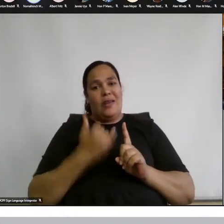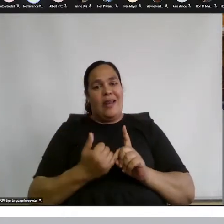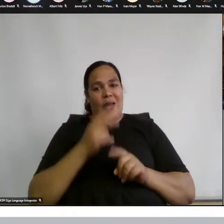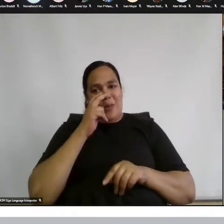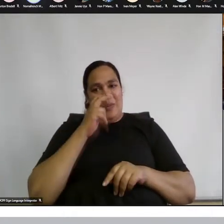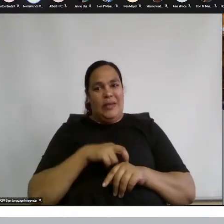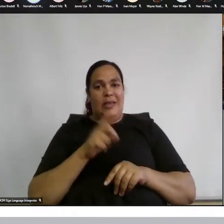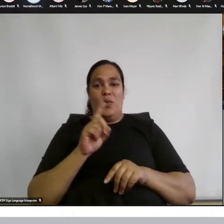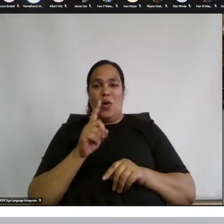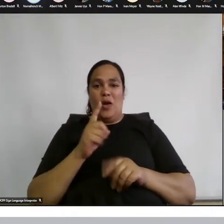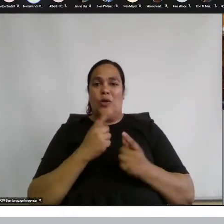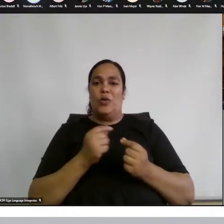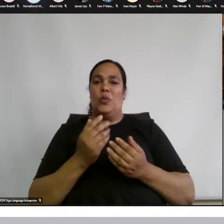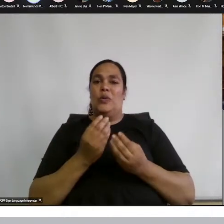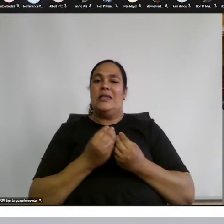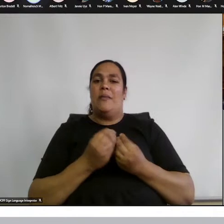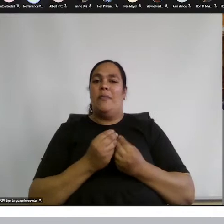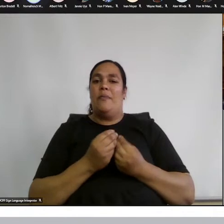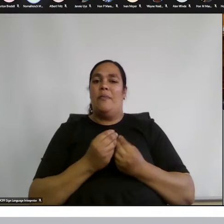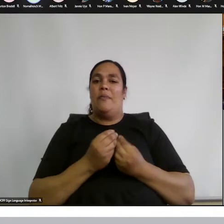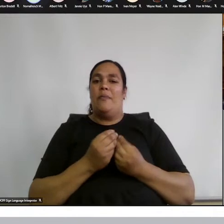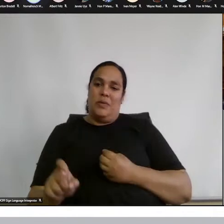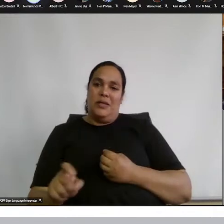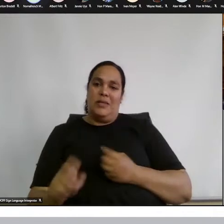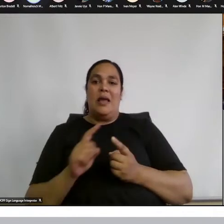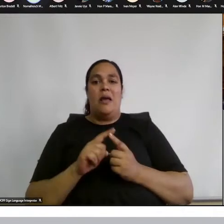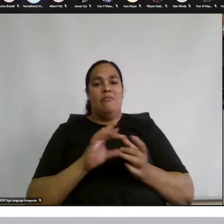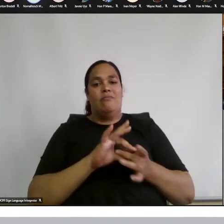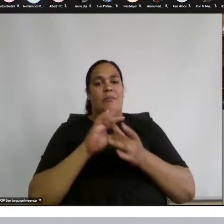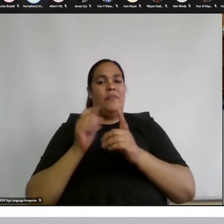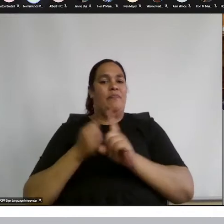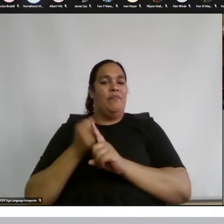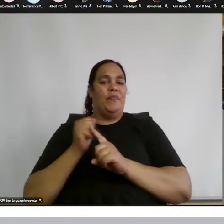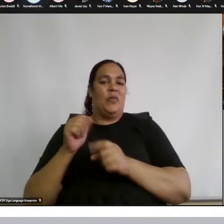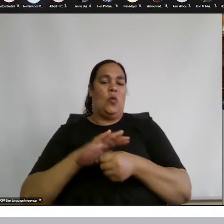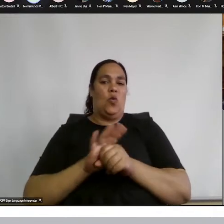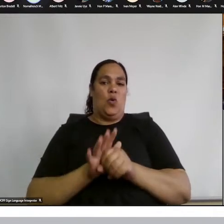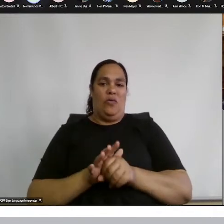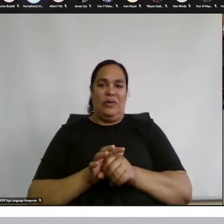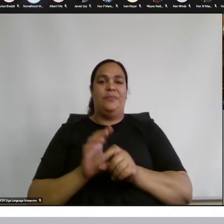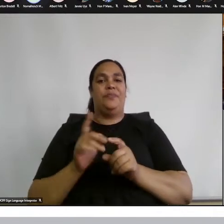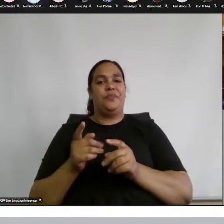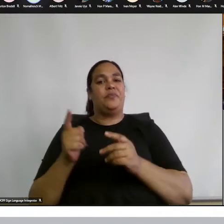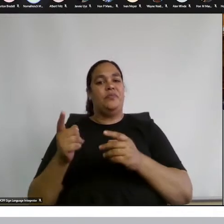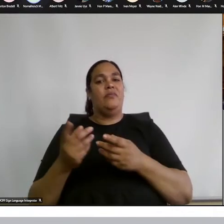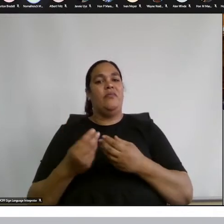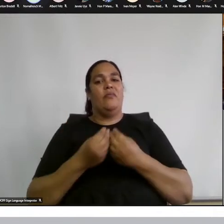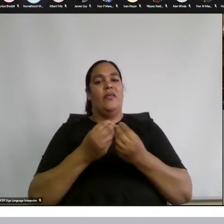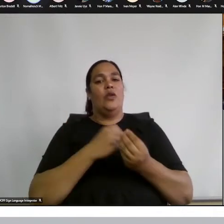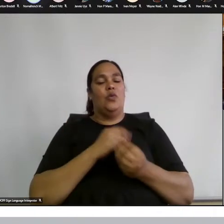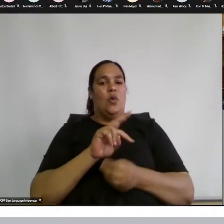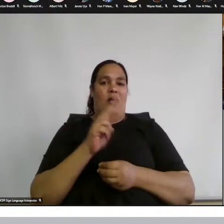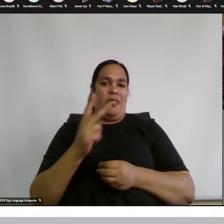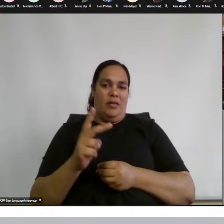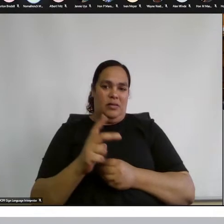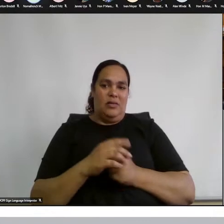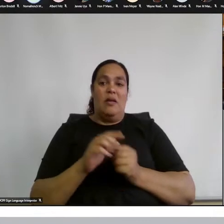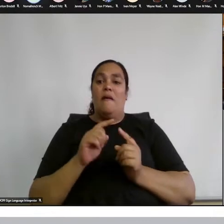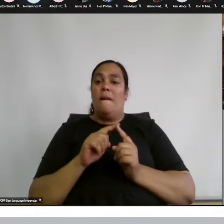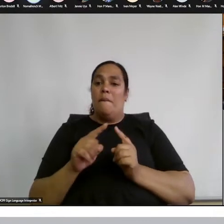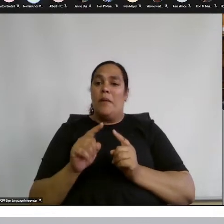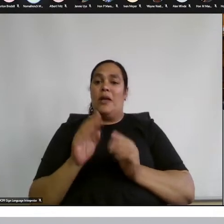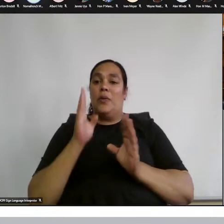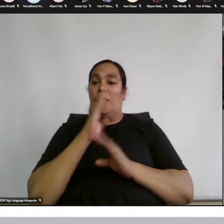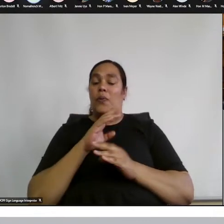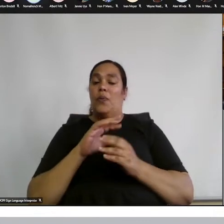be doing something else in regard to fighting the COVID, and then they'll be taken up by the others. So the